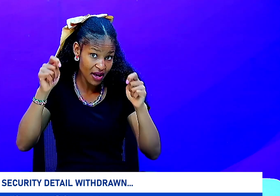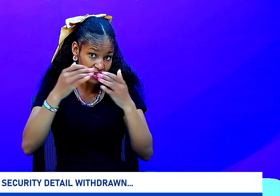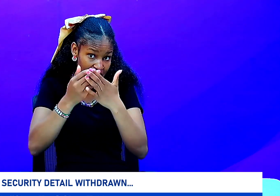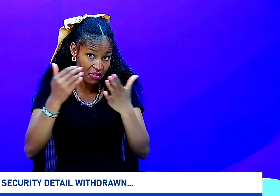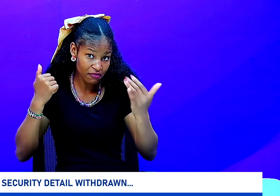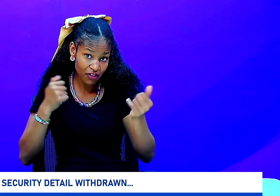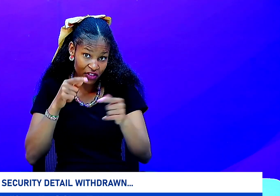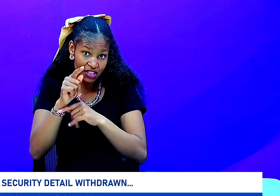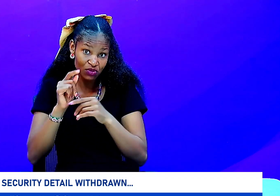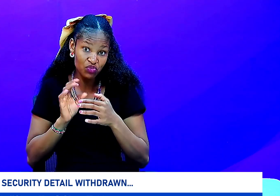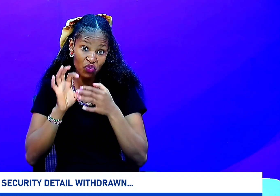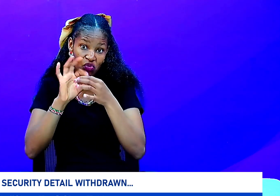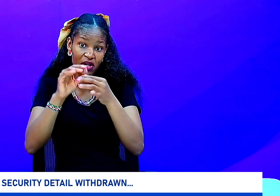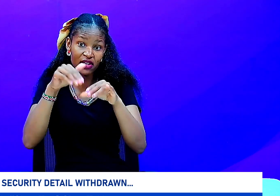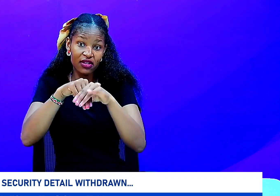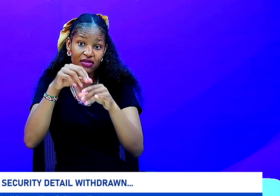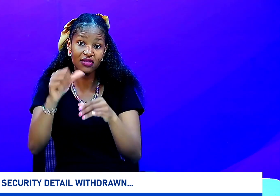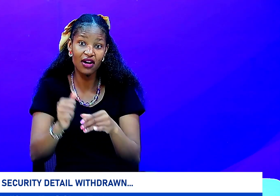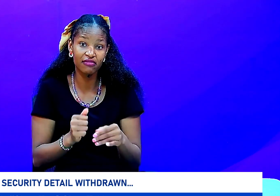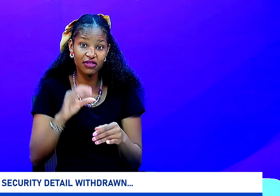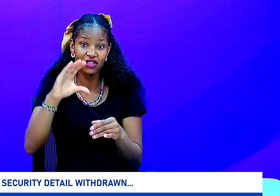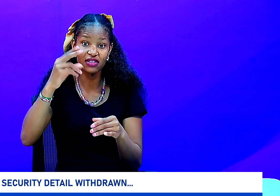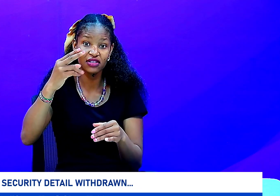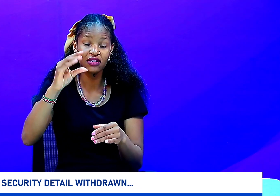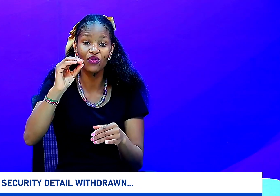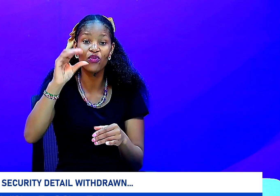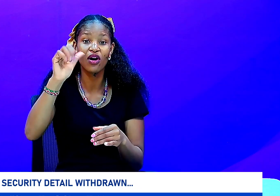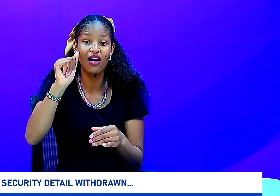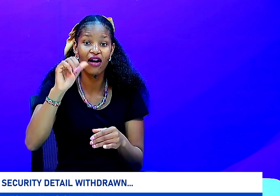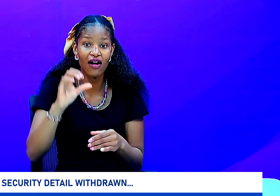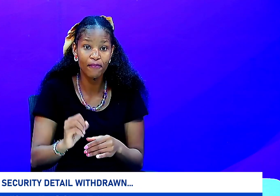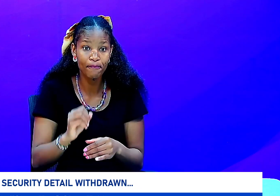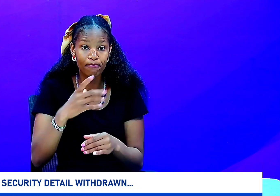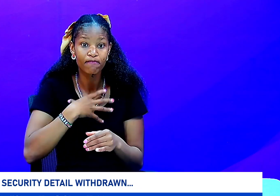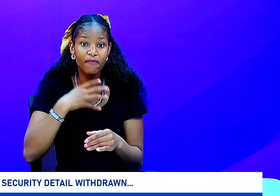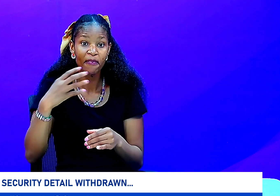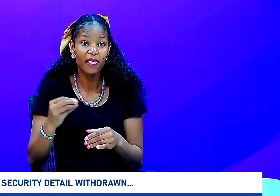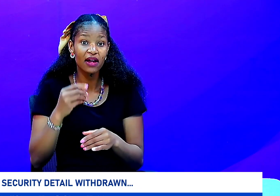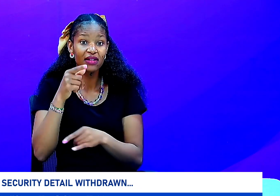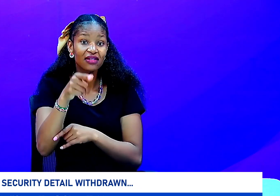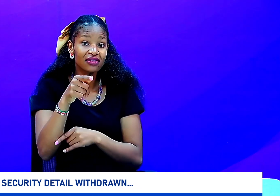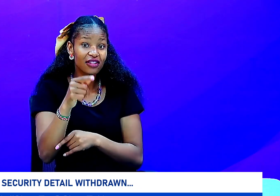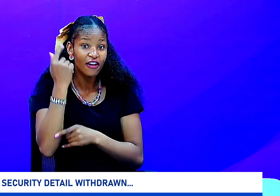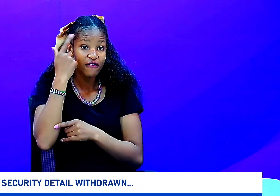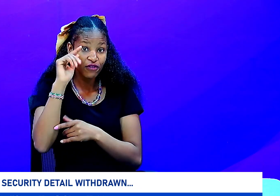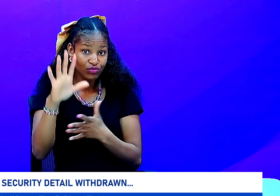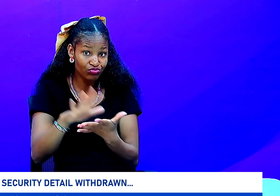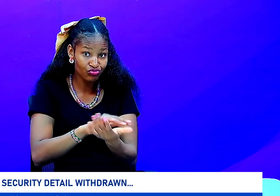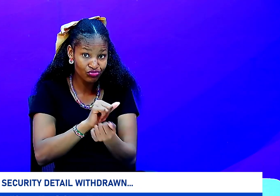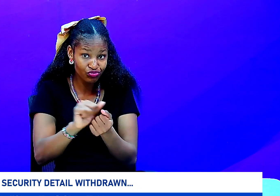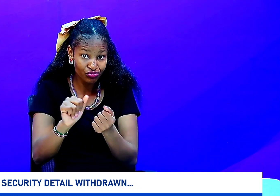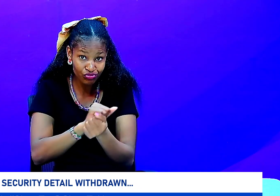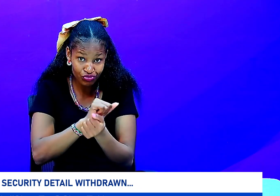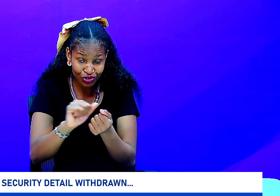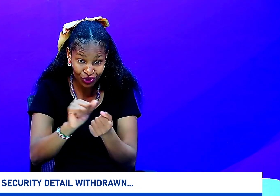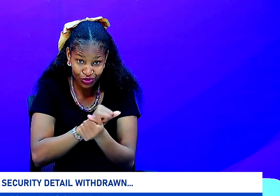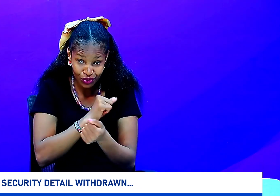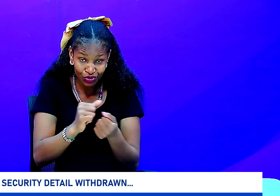turned into chaos and property destructions, where thousands of business people lost property.